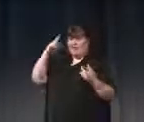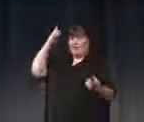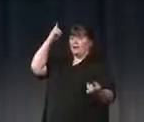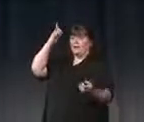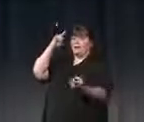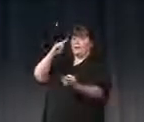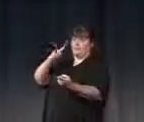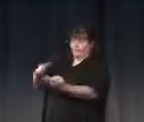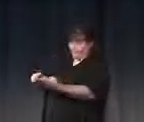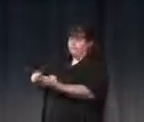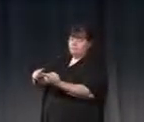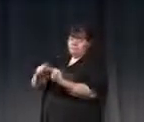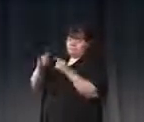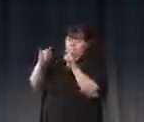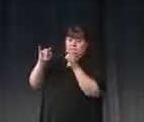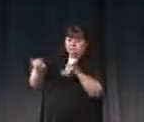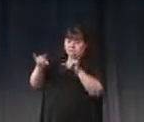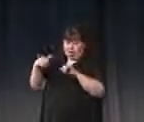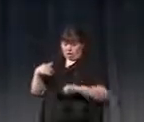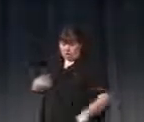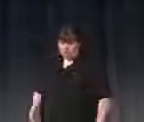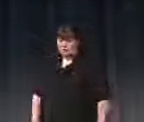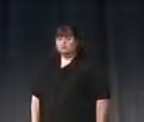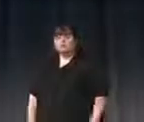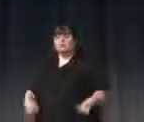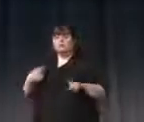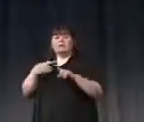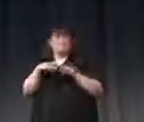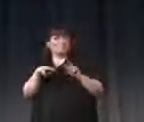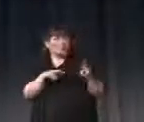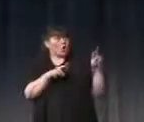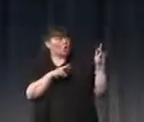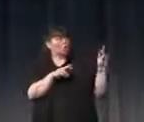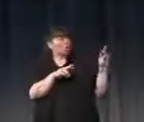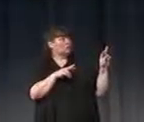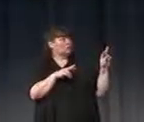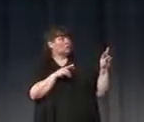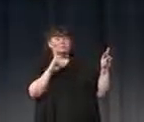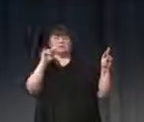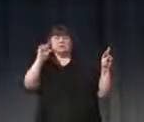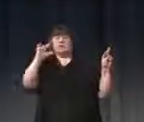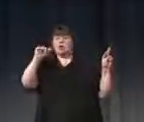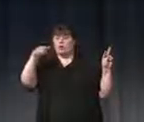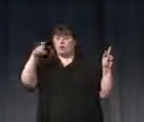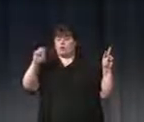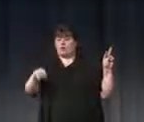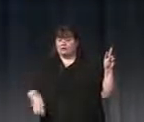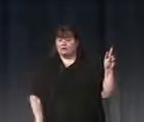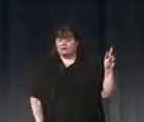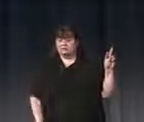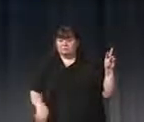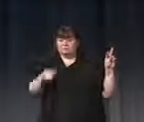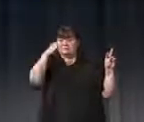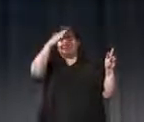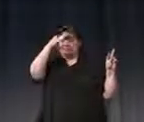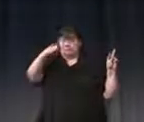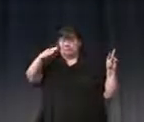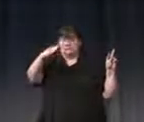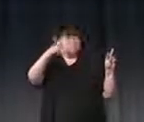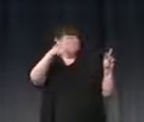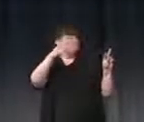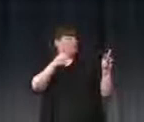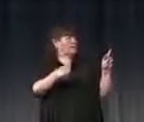kind of stereotyped form. You might also note that if you look at this, you can see that the slope of the lines is not exactly the same in all the different